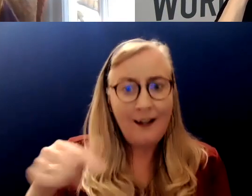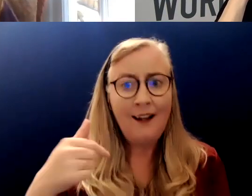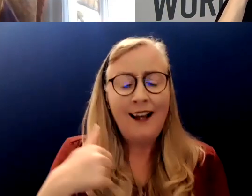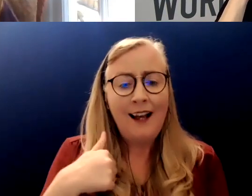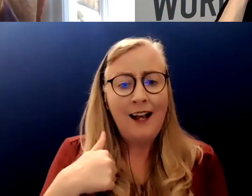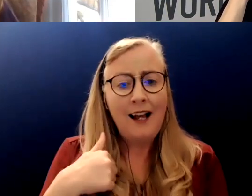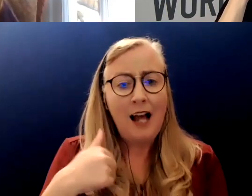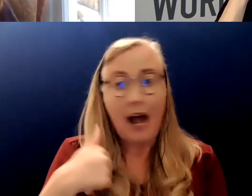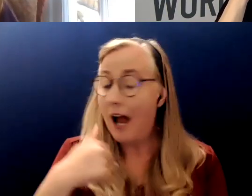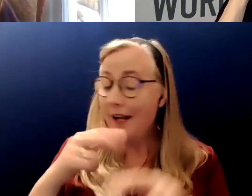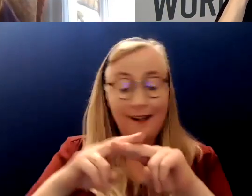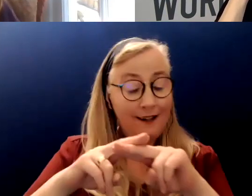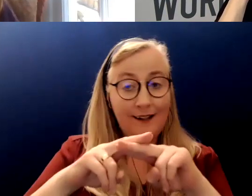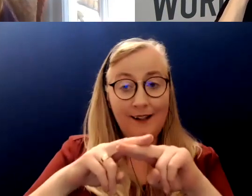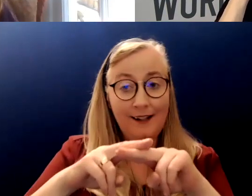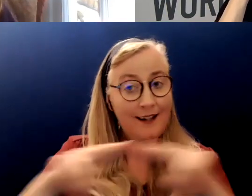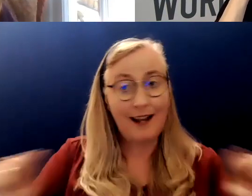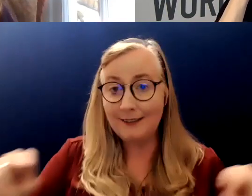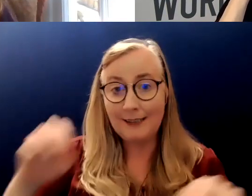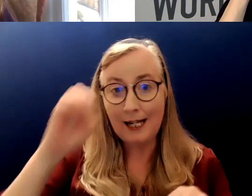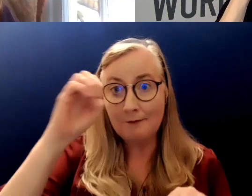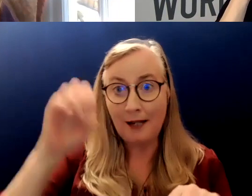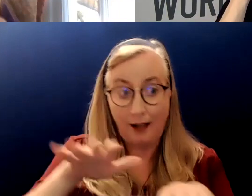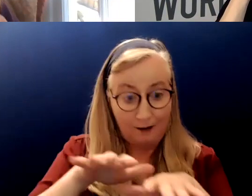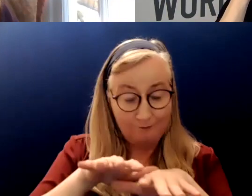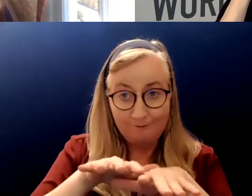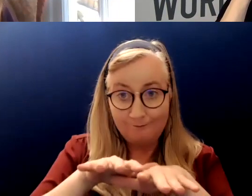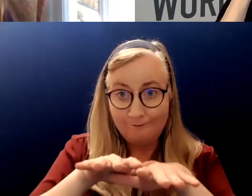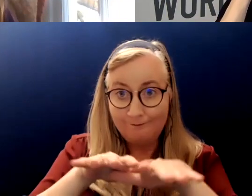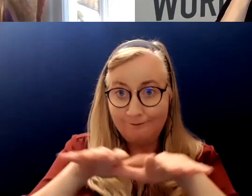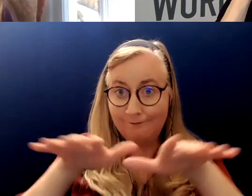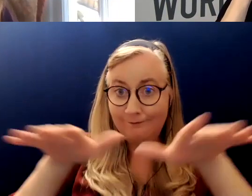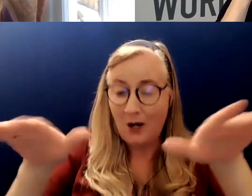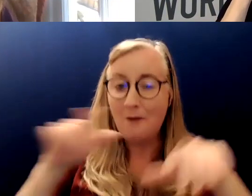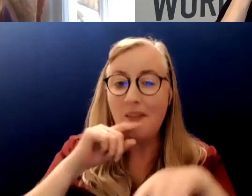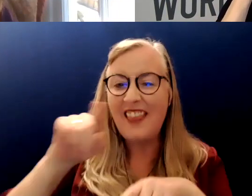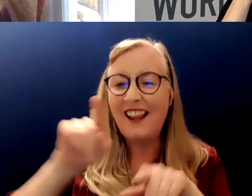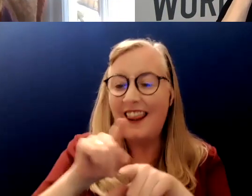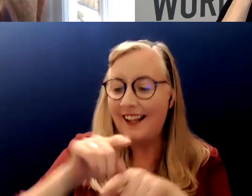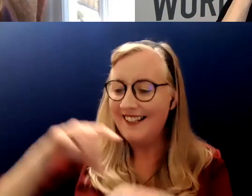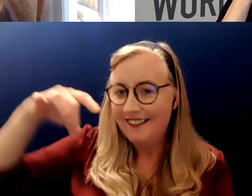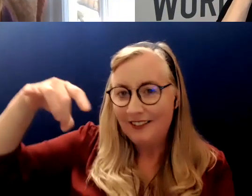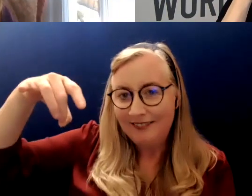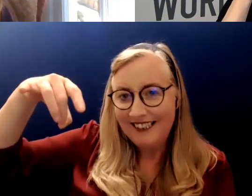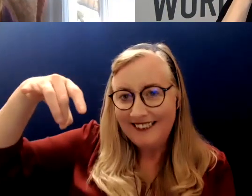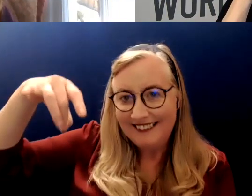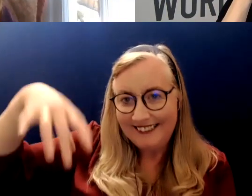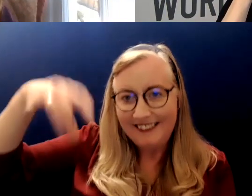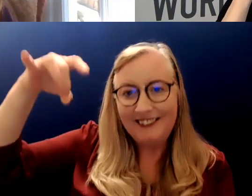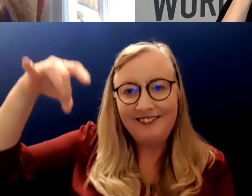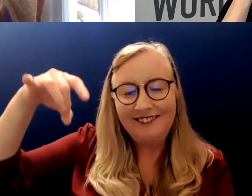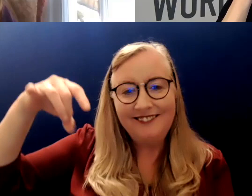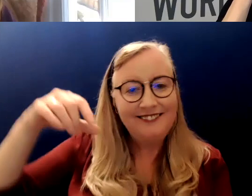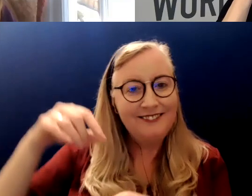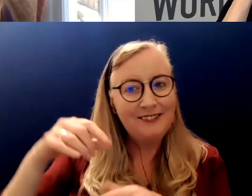I was not expecting this to be far reaching. So that was the seed that I planted many years